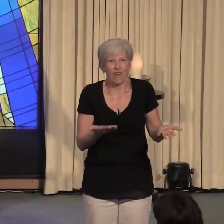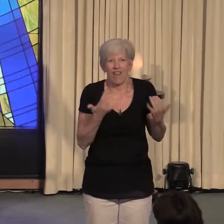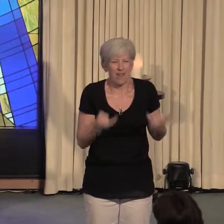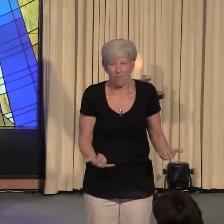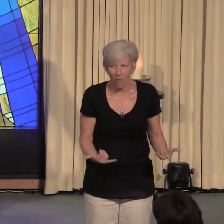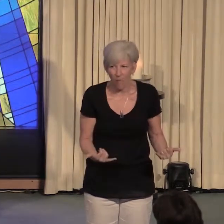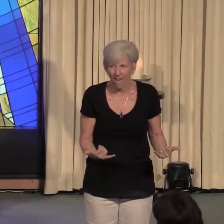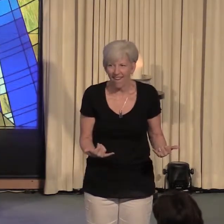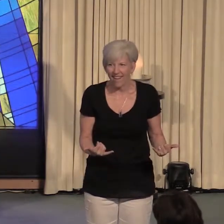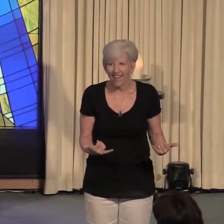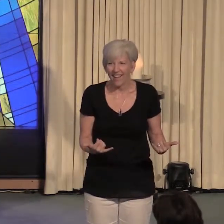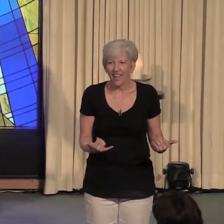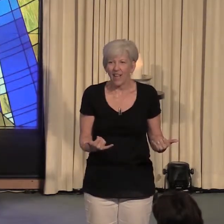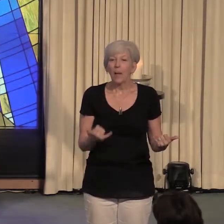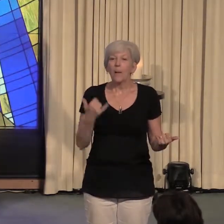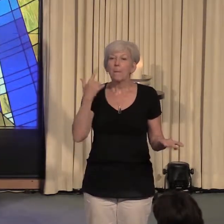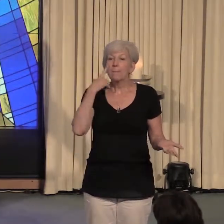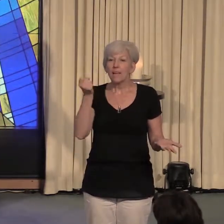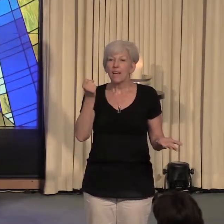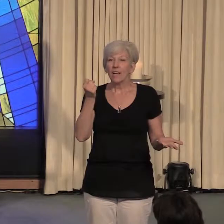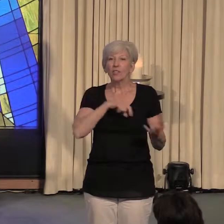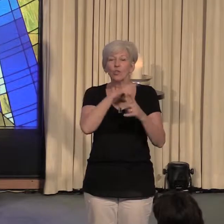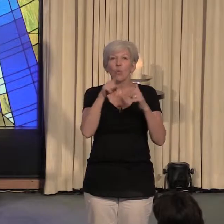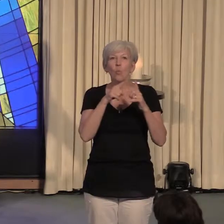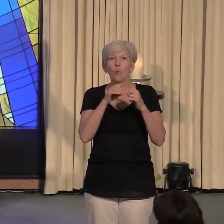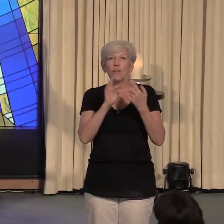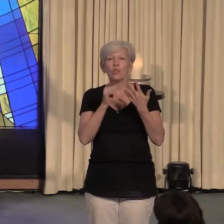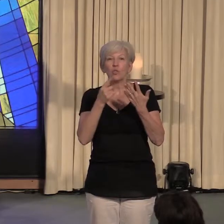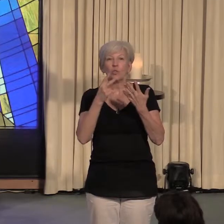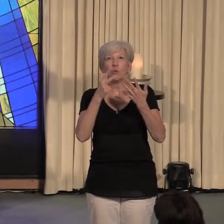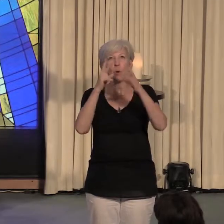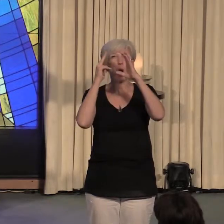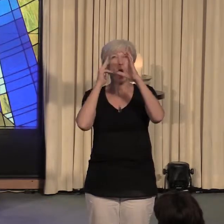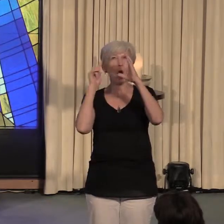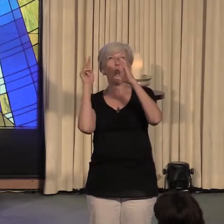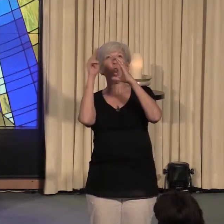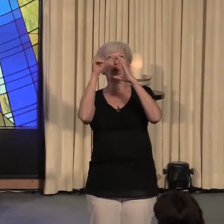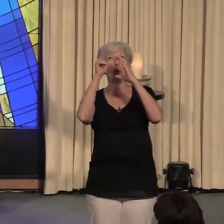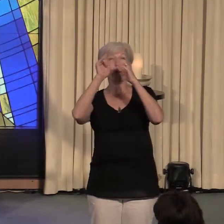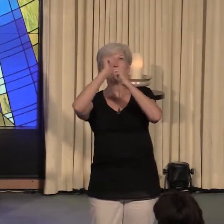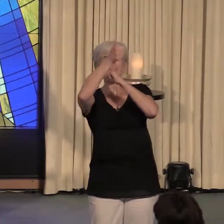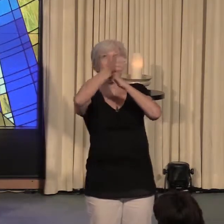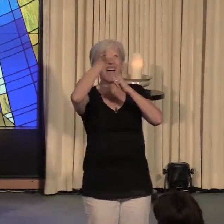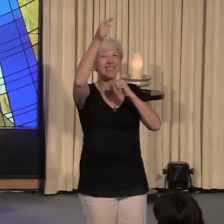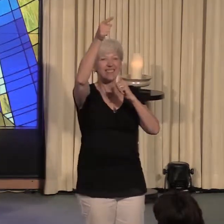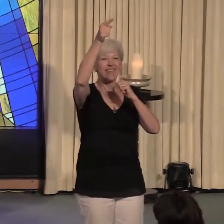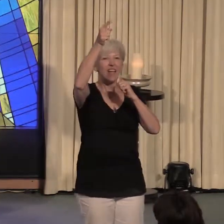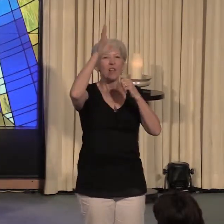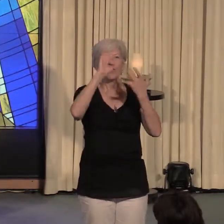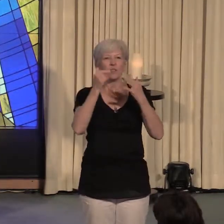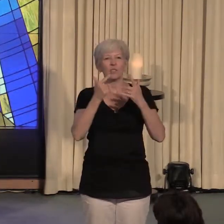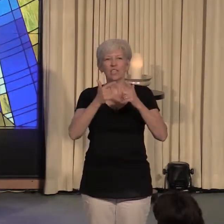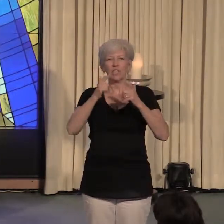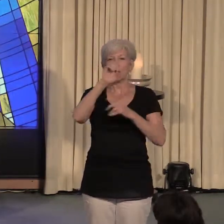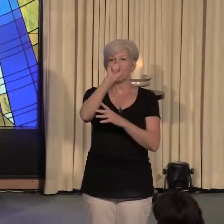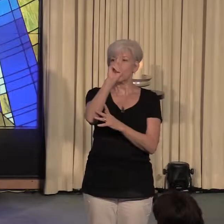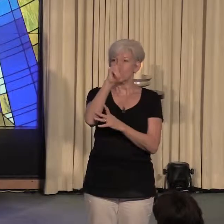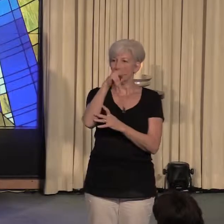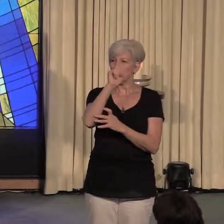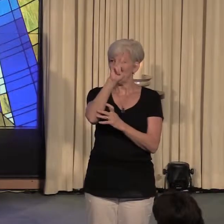Because when we look just past those those giant pillars of gas, there's this supernova